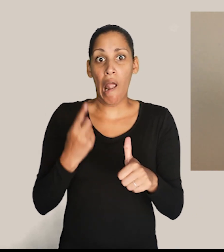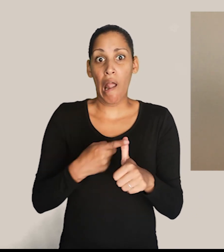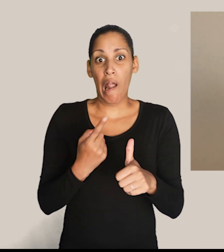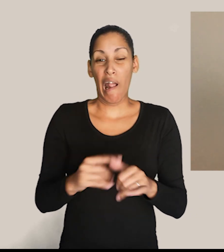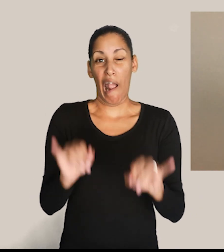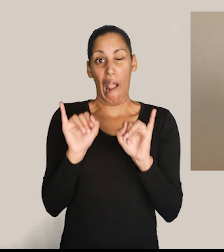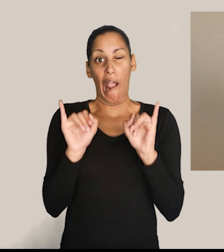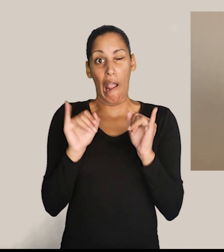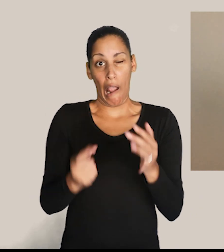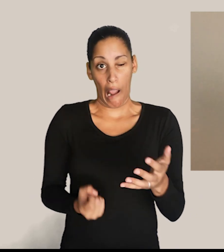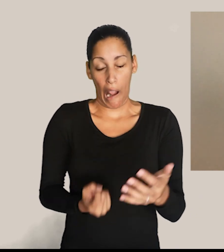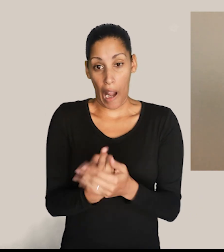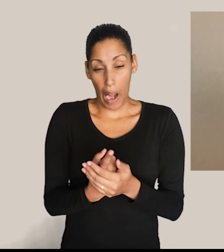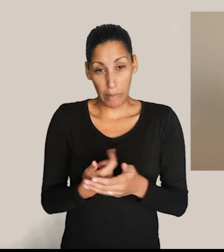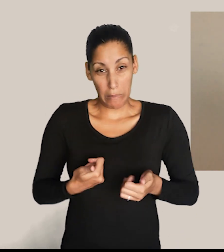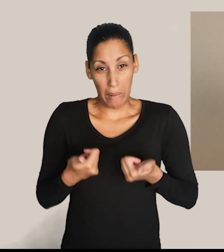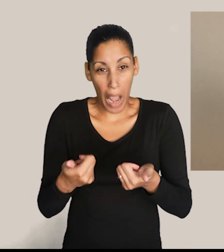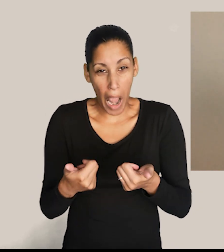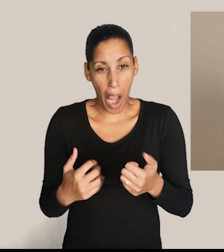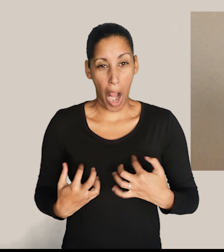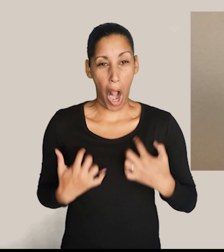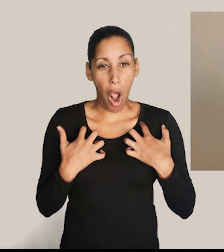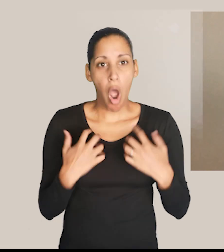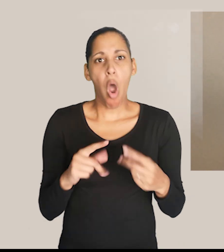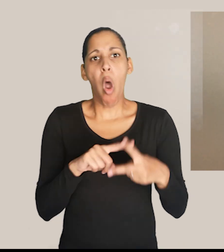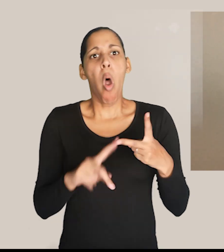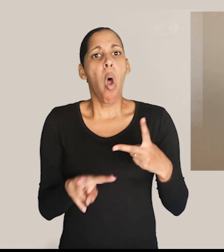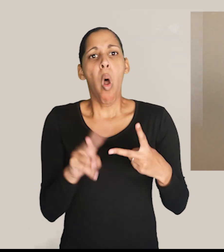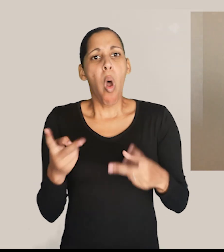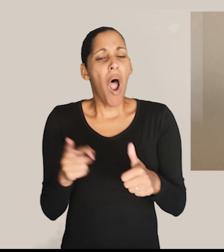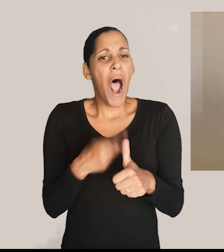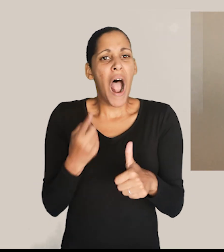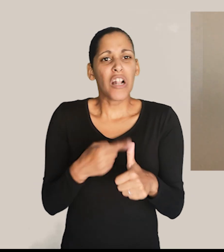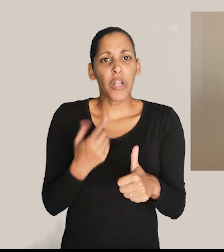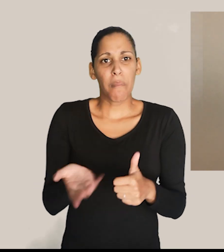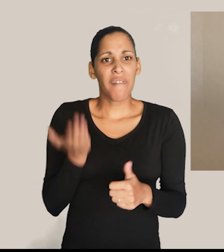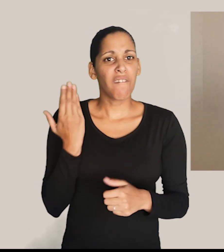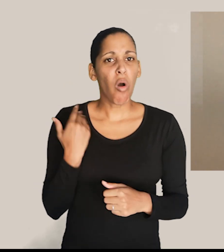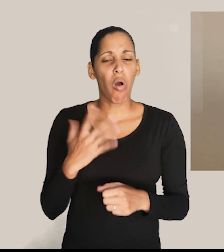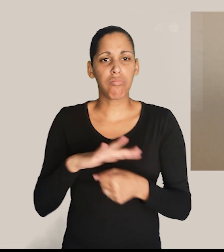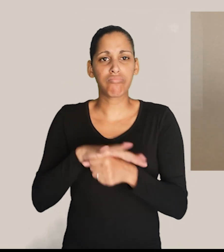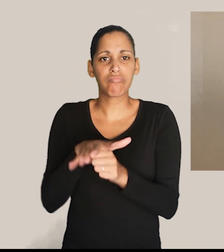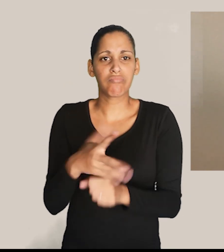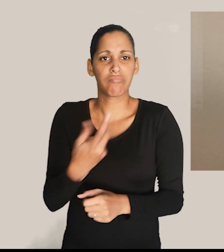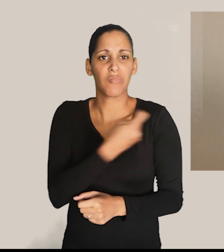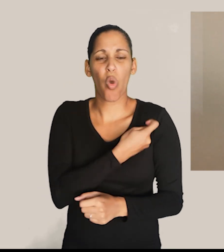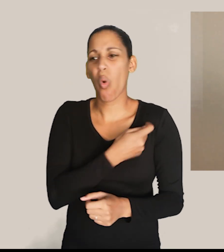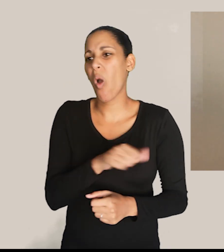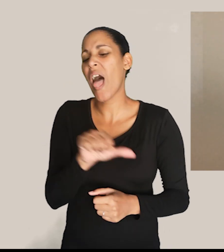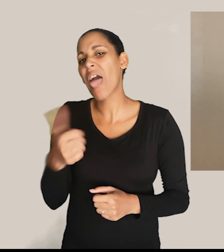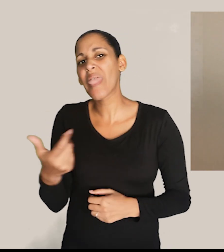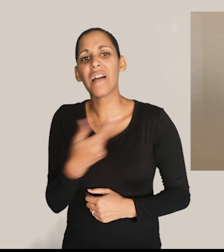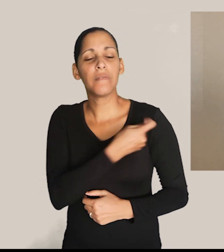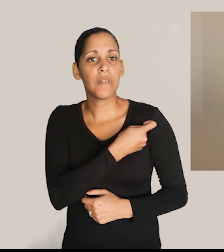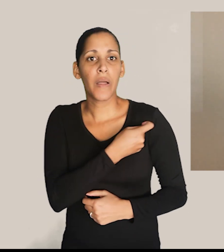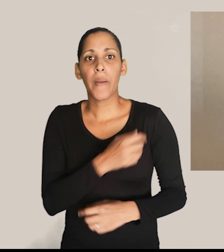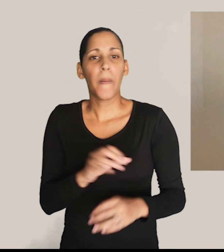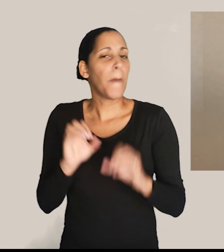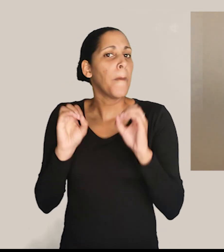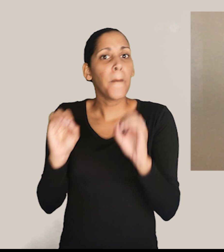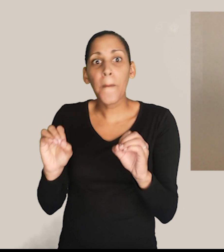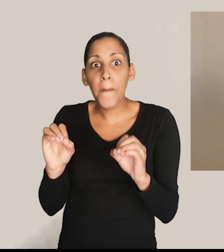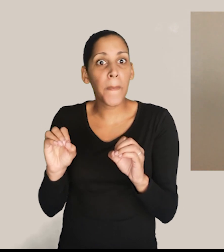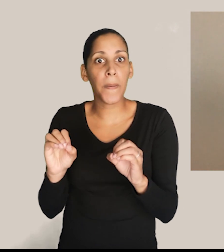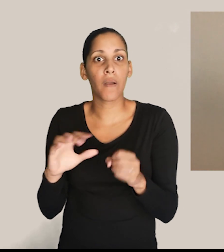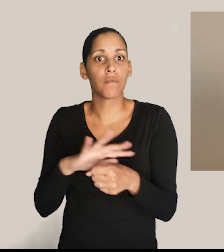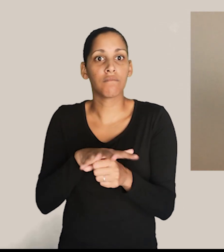allergic reaction, or if you have allergies to previous vaccines or injectables, just of note, previous non-COVID